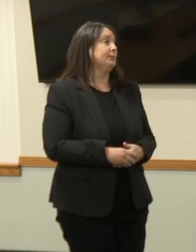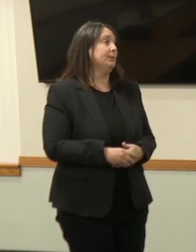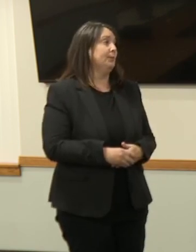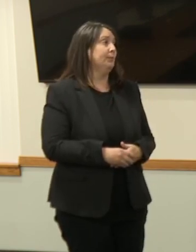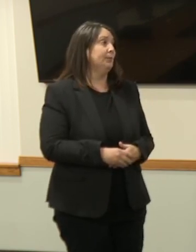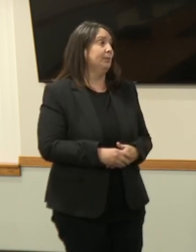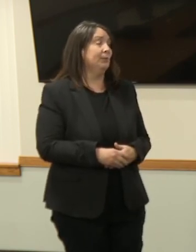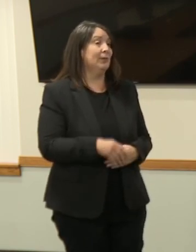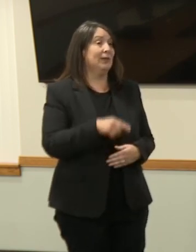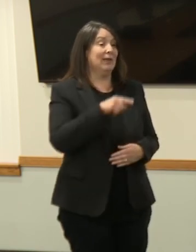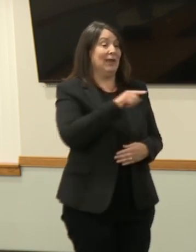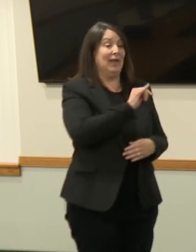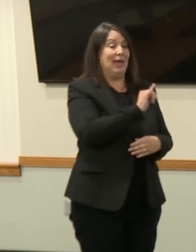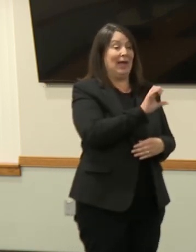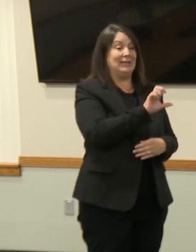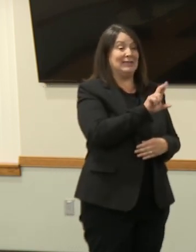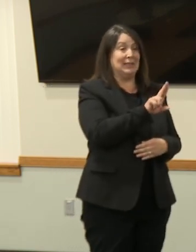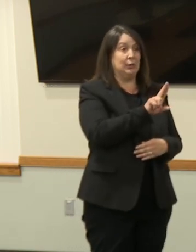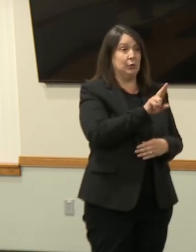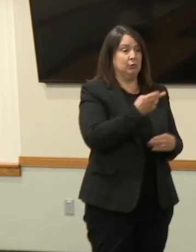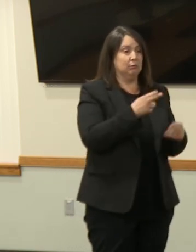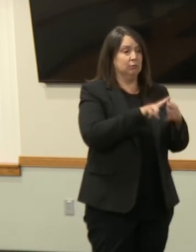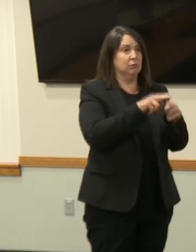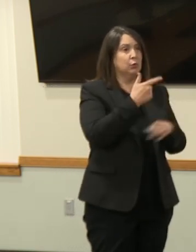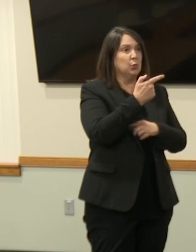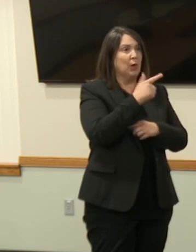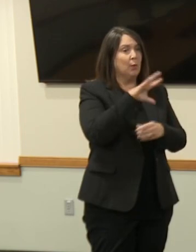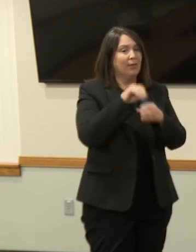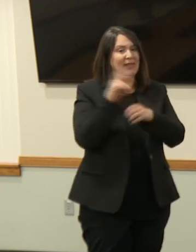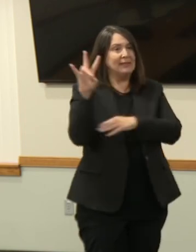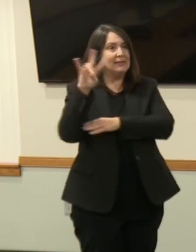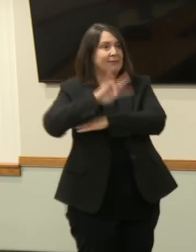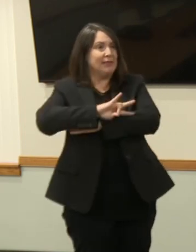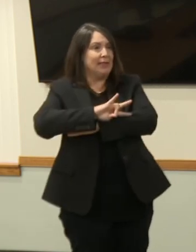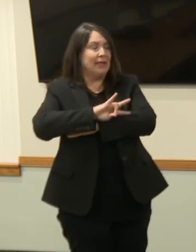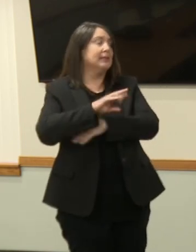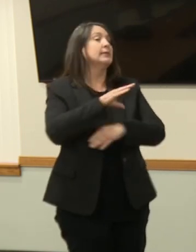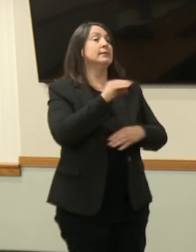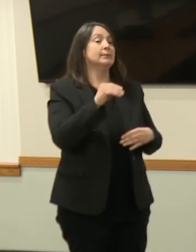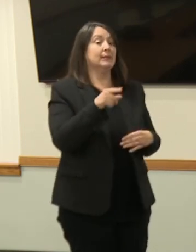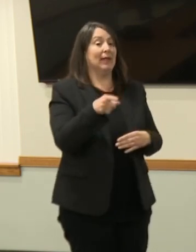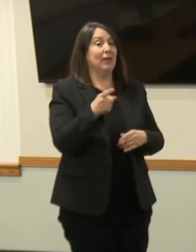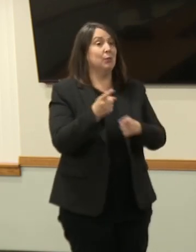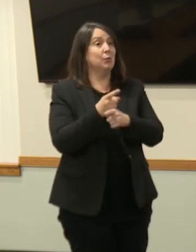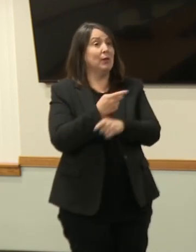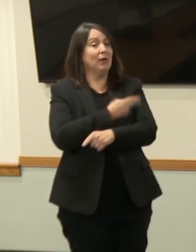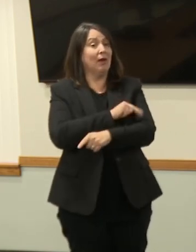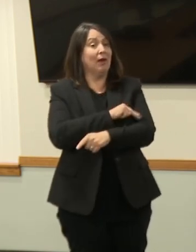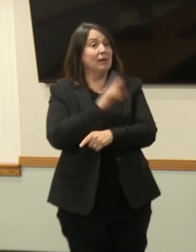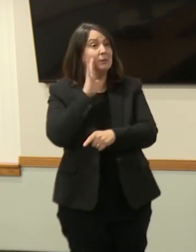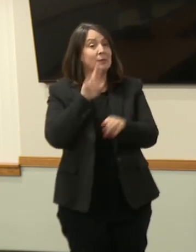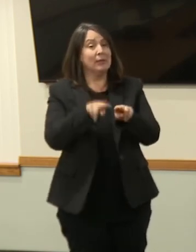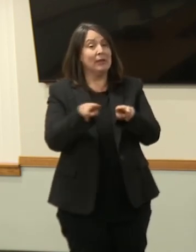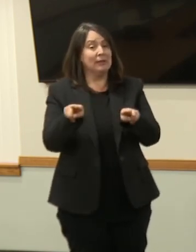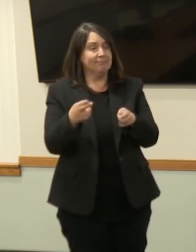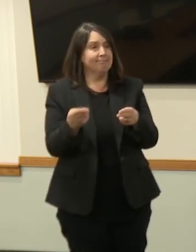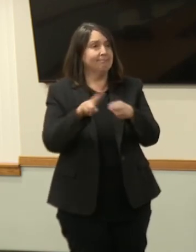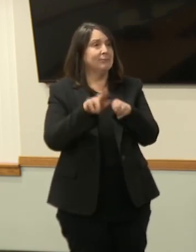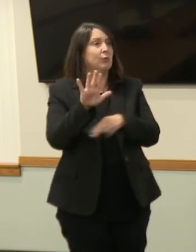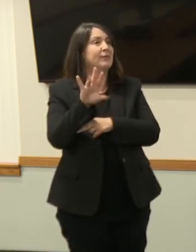ICU increased to 21 in our Tri-County from last week, and our med-surg increased to